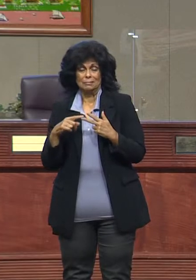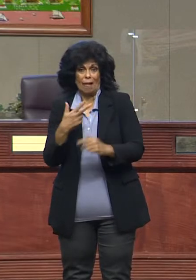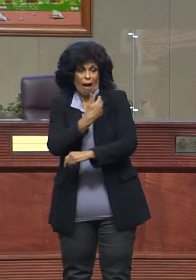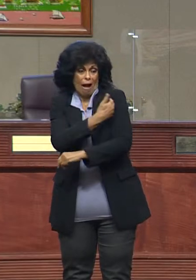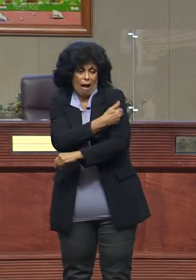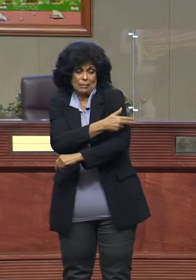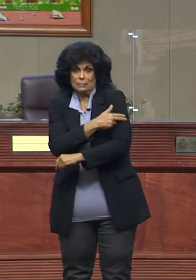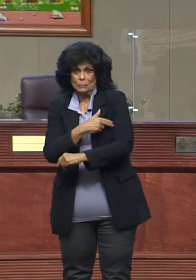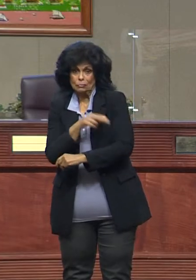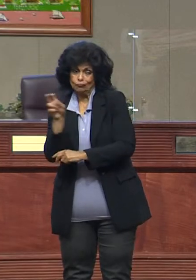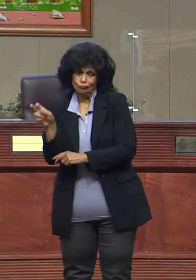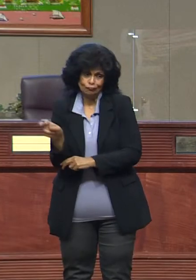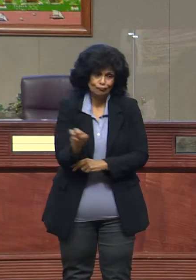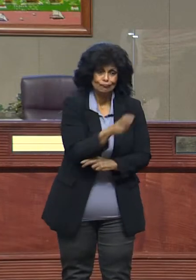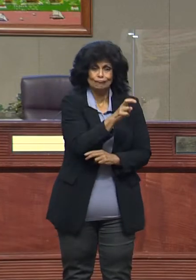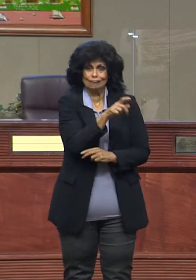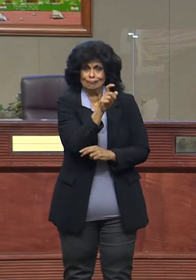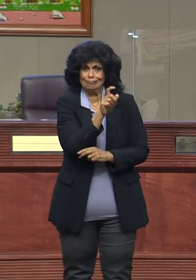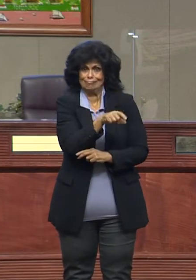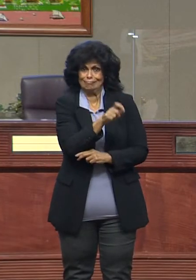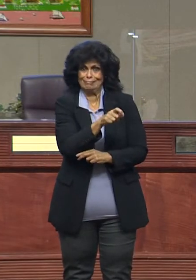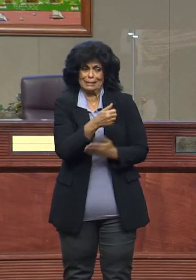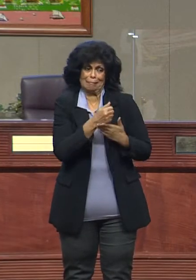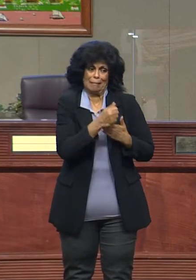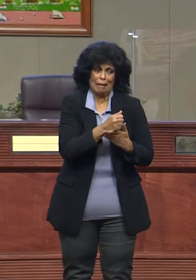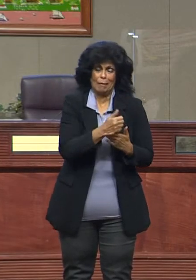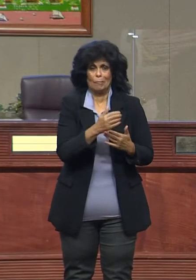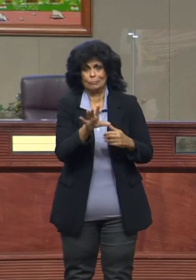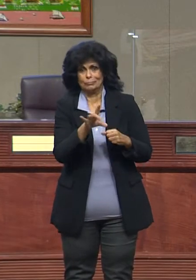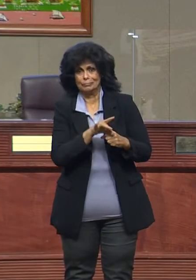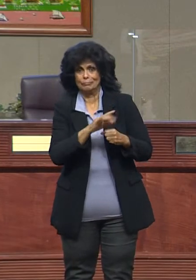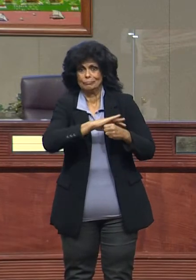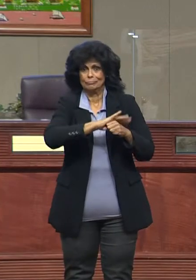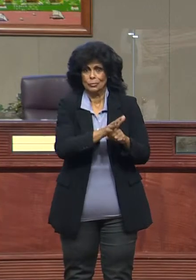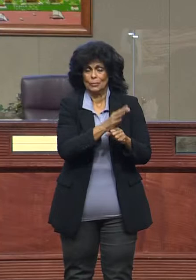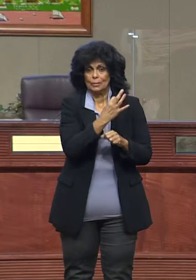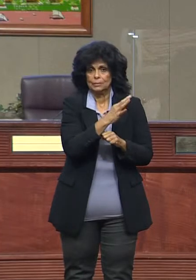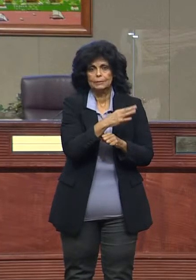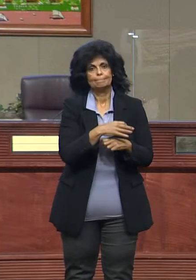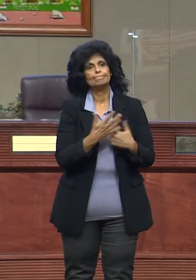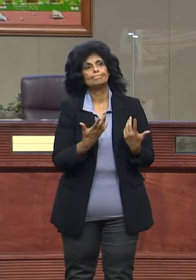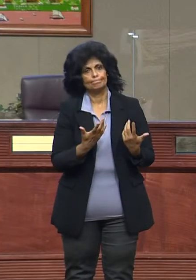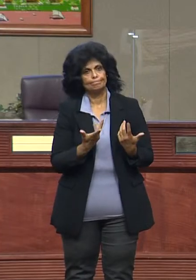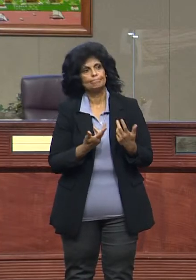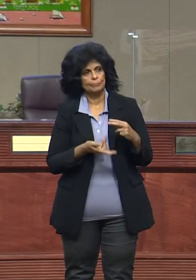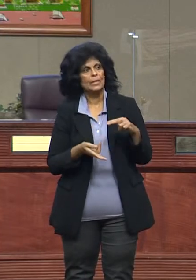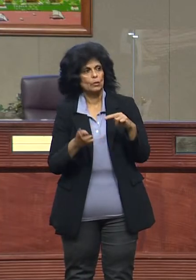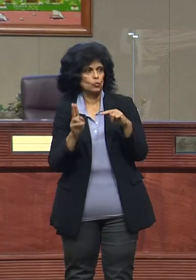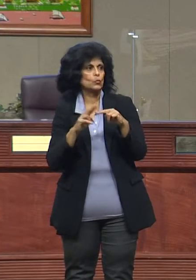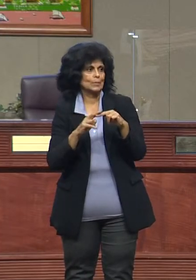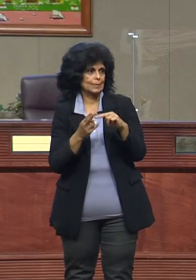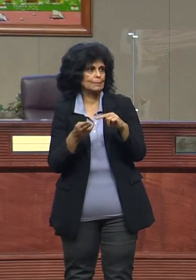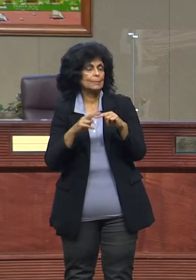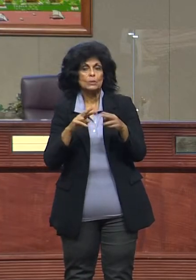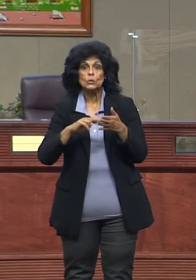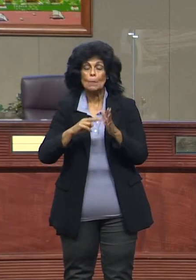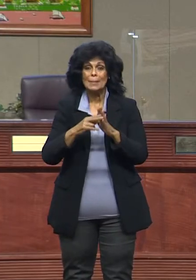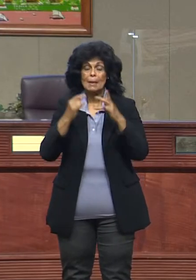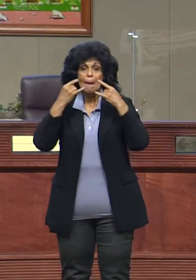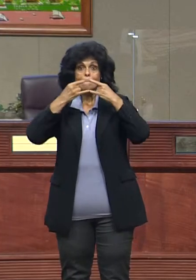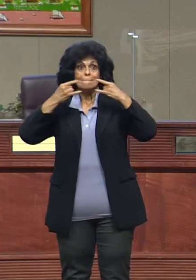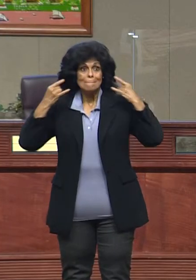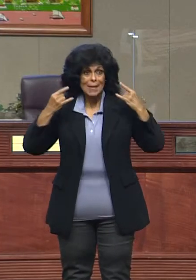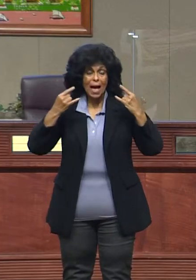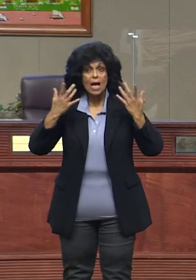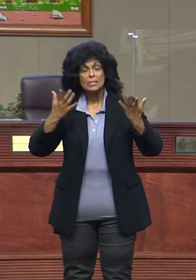have caused us to reevaluate our phasing methodology. I will be meeting with medical